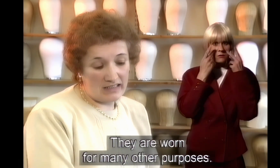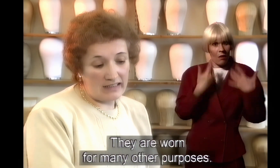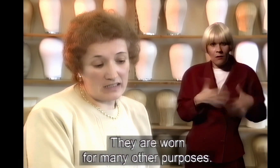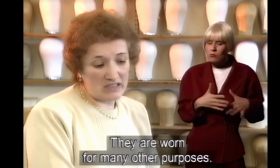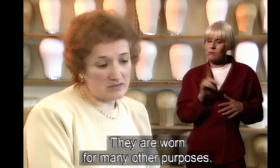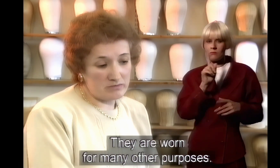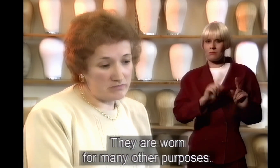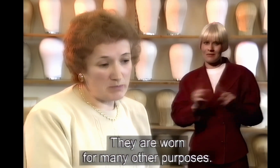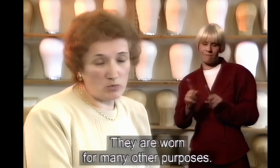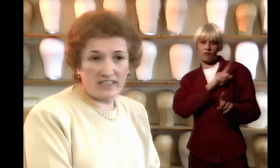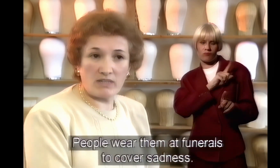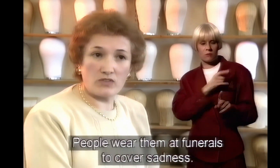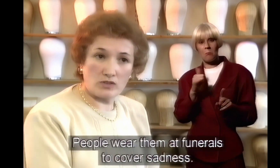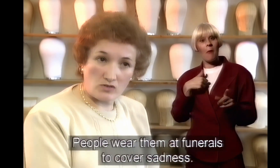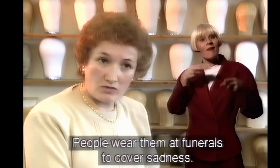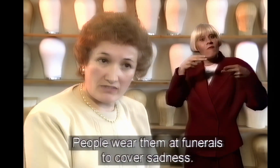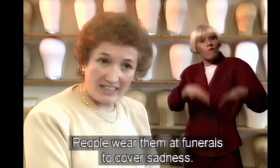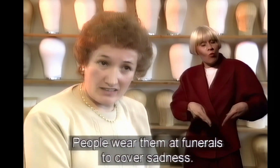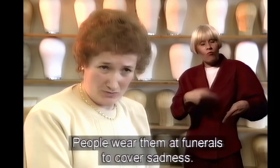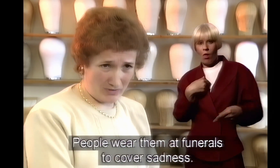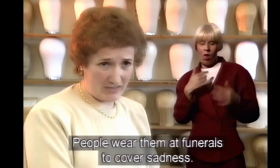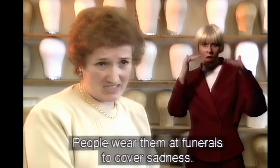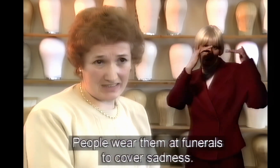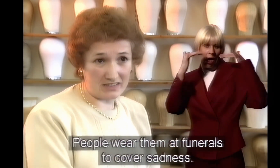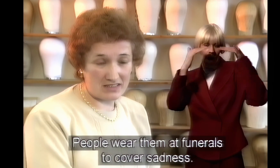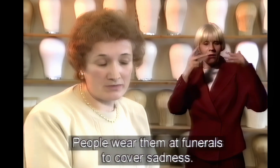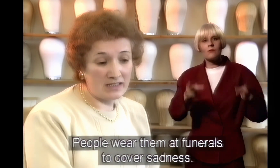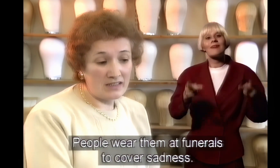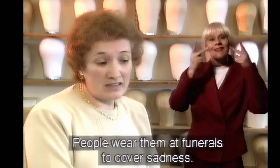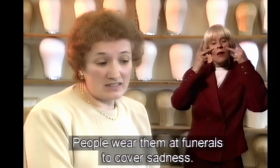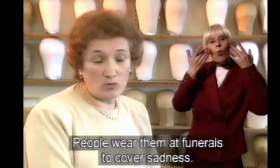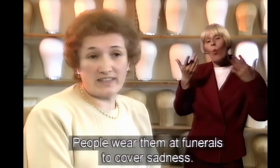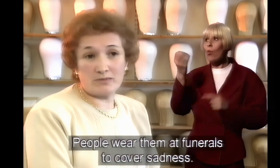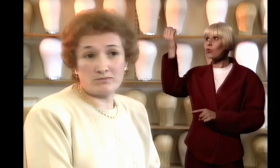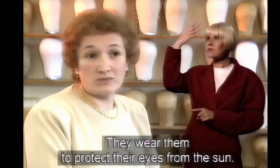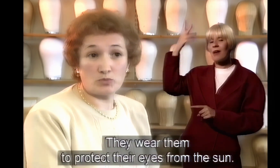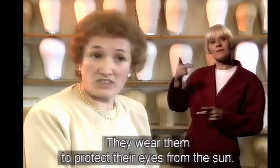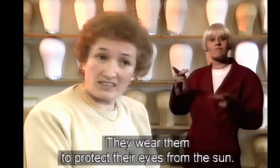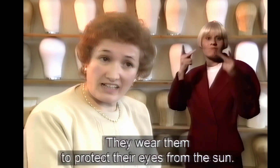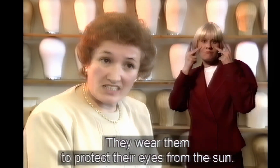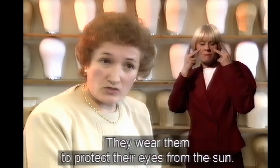I mean, people wear them at funerals to cover sadness. They wear them to protect their eyes from the